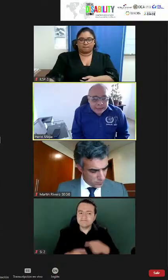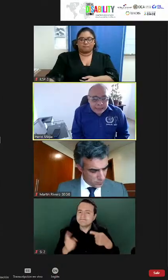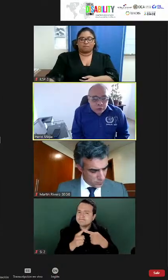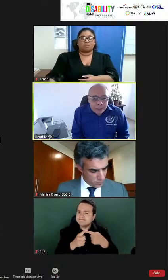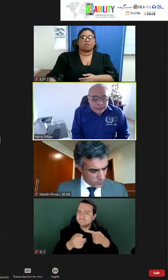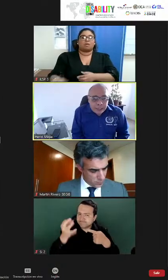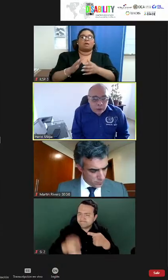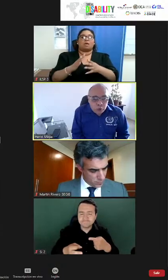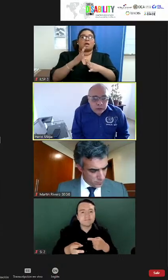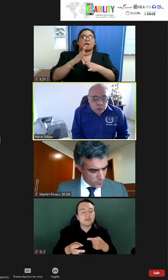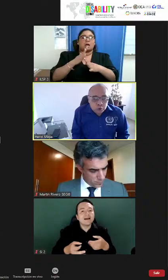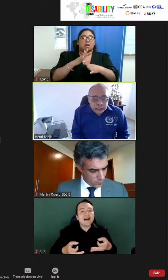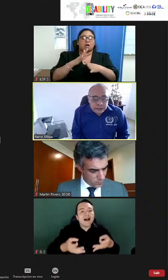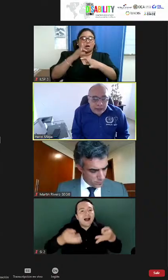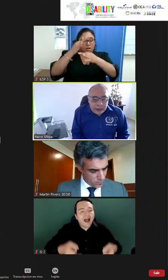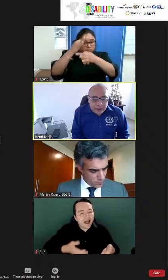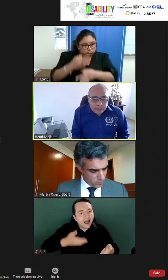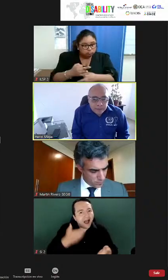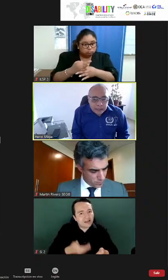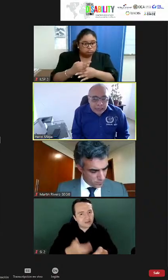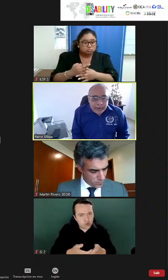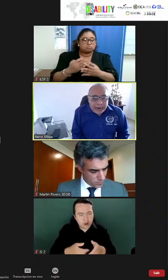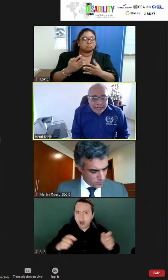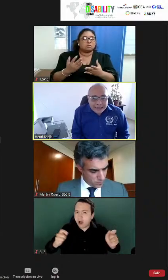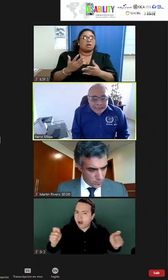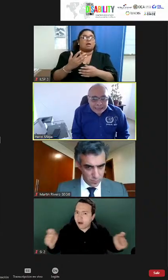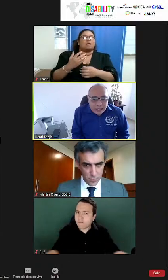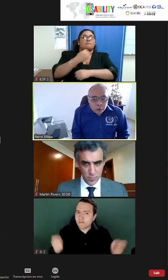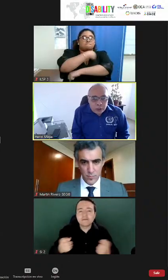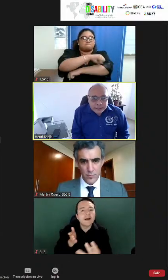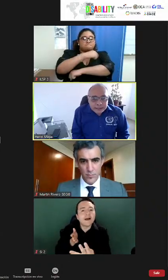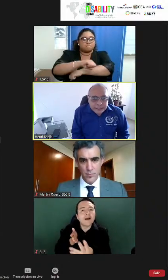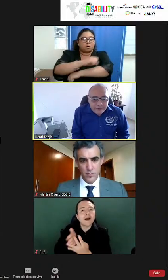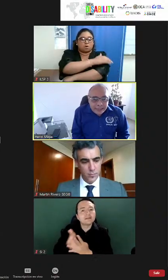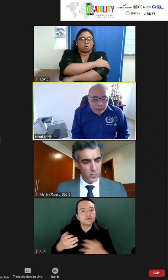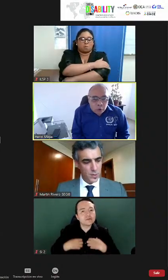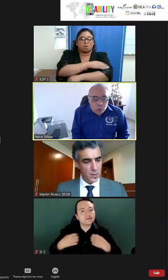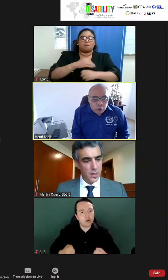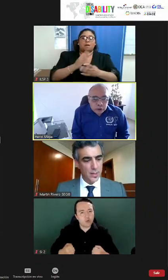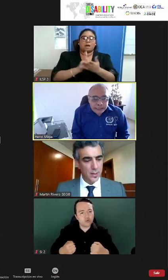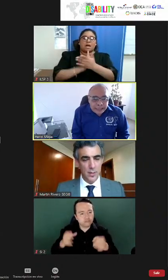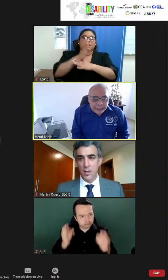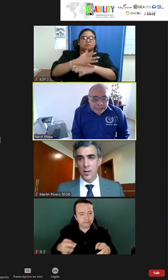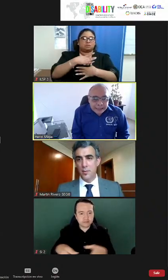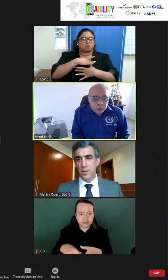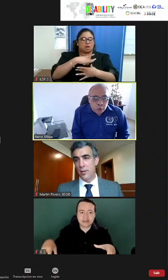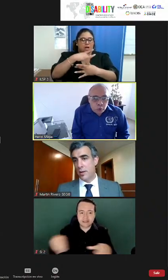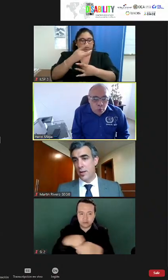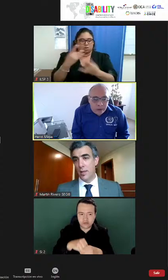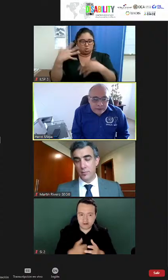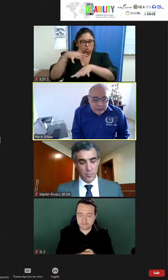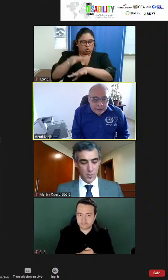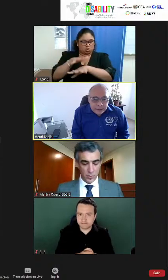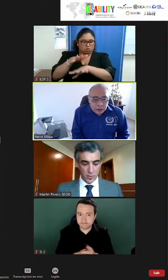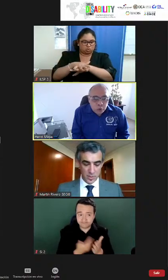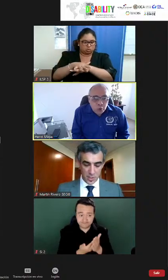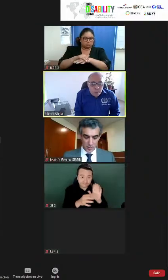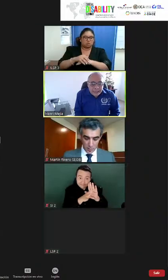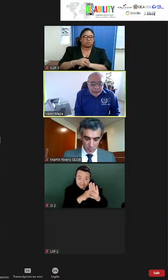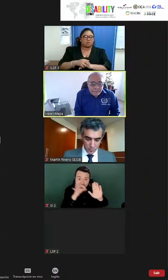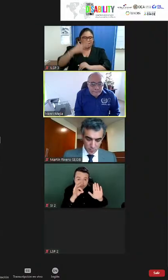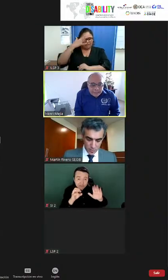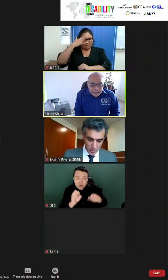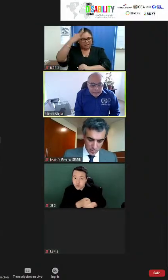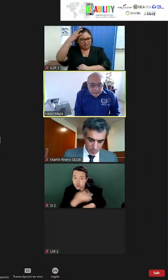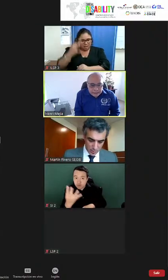ensuring and promoting the access to inclusive health warranty accessibility as it's